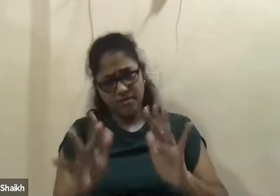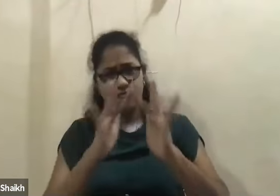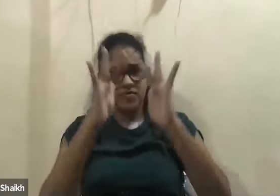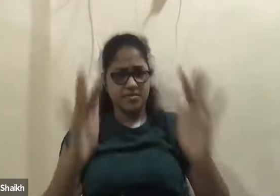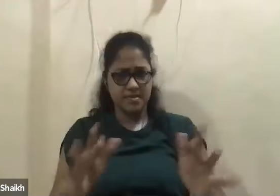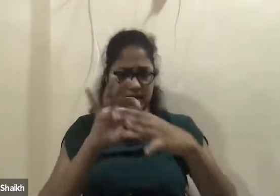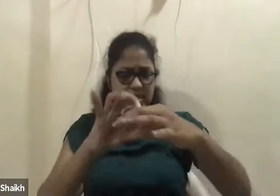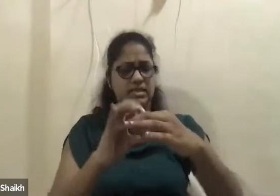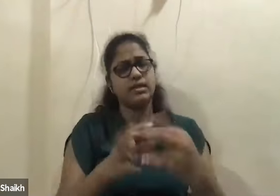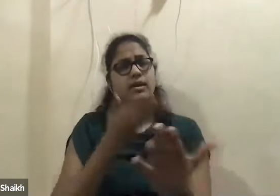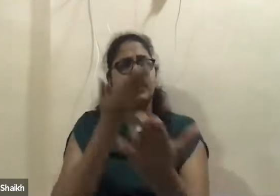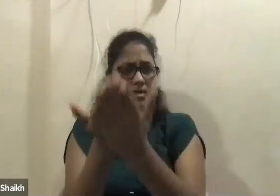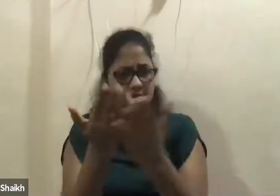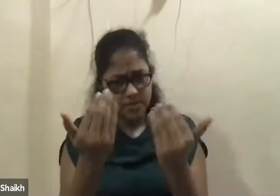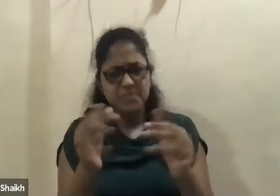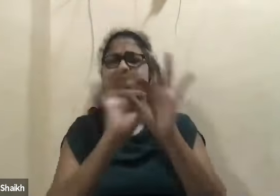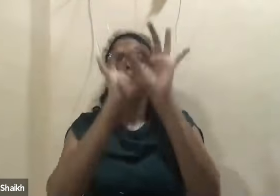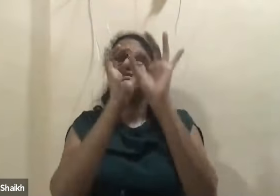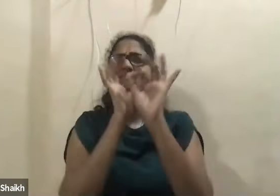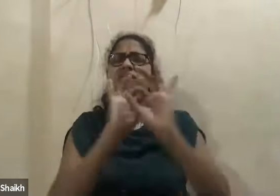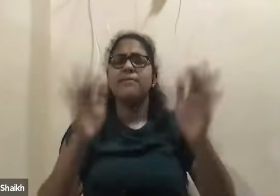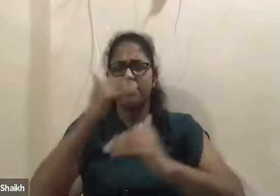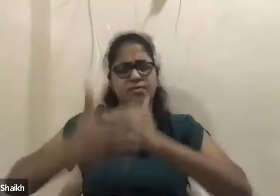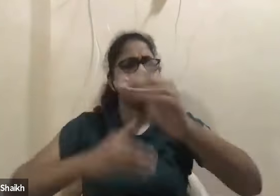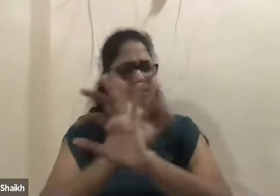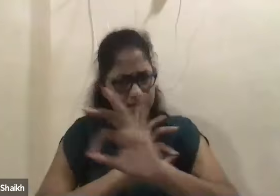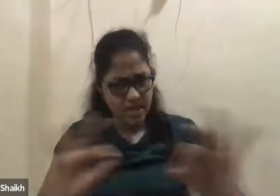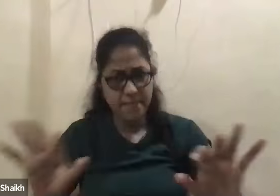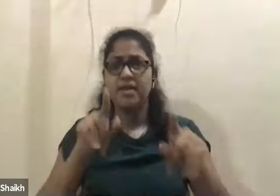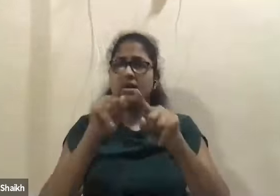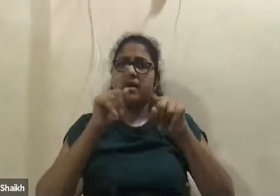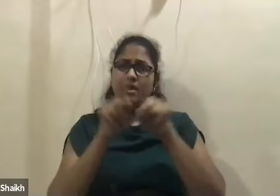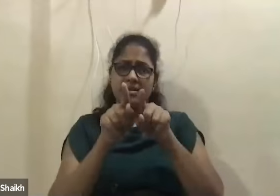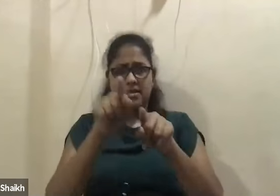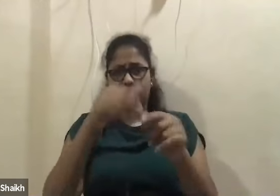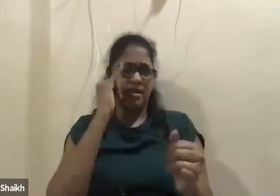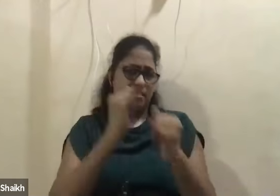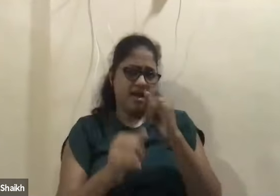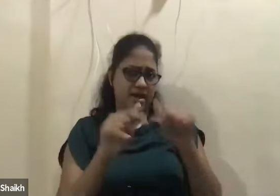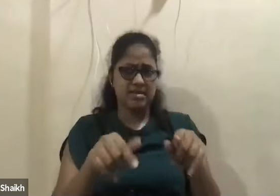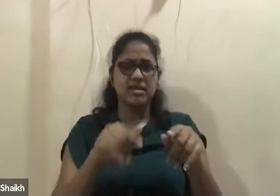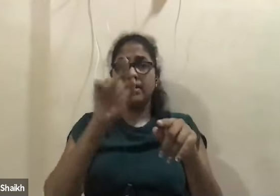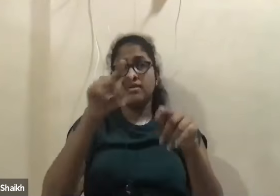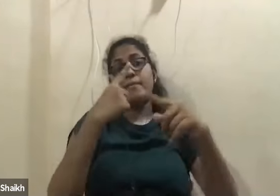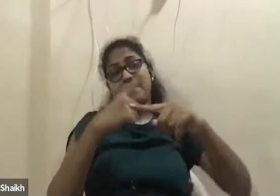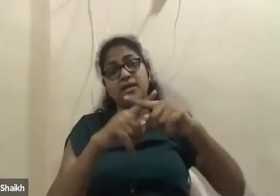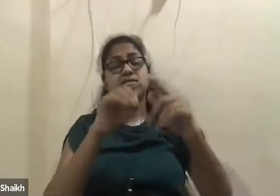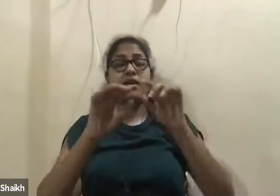form. It's a very simple process. There's also master circular. I'll just end with this. There's a master circular on customer service